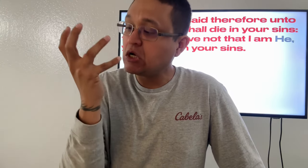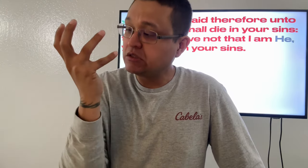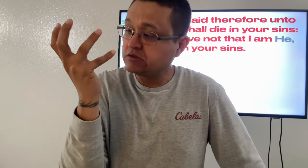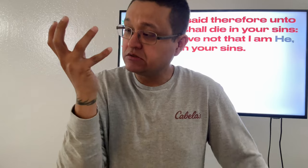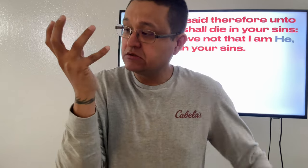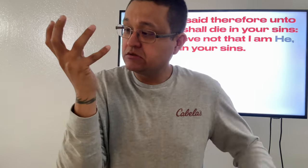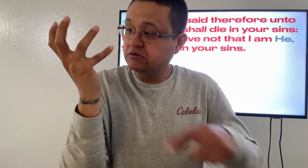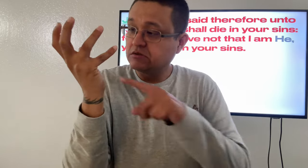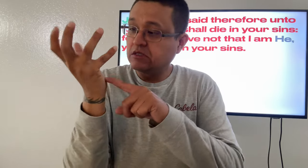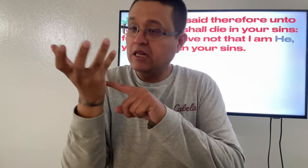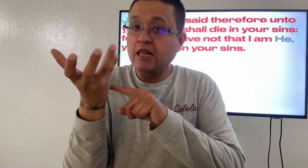Eve did not obey God.